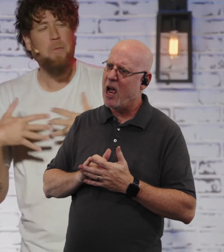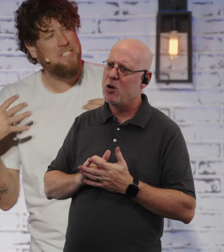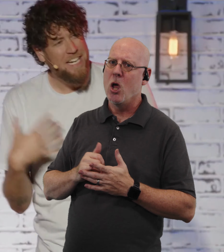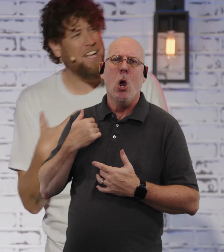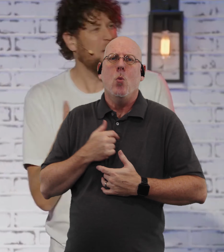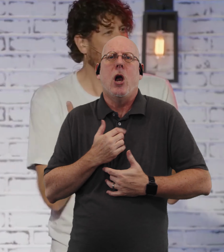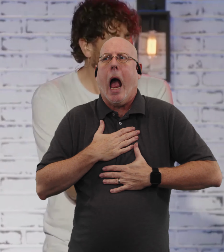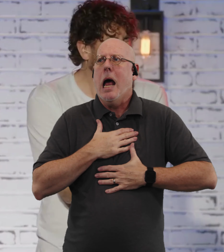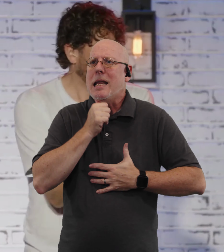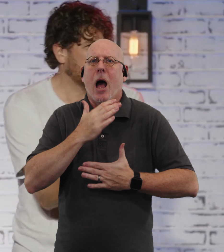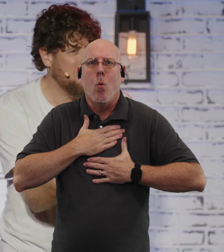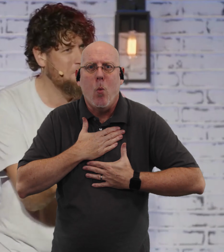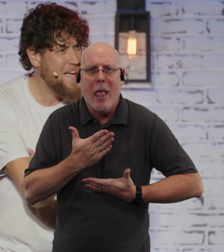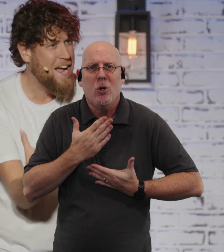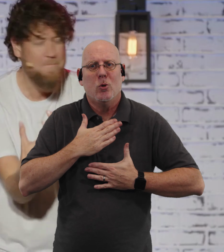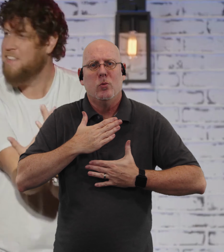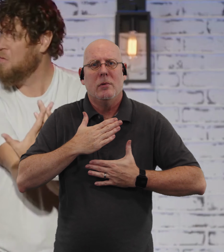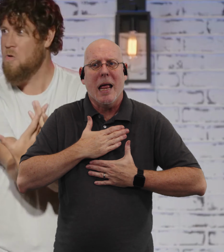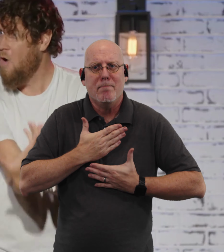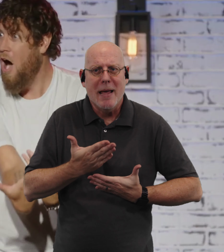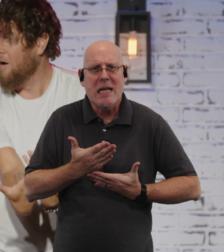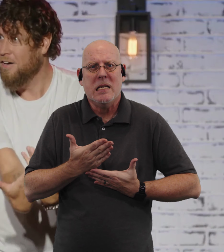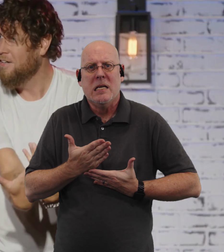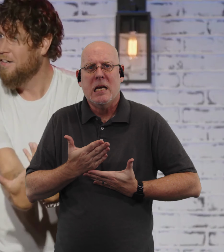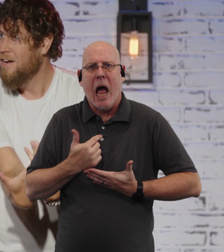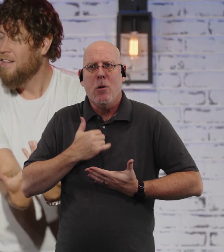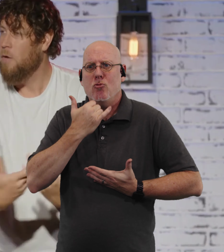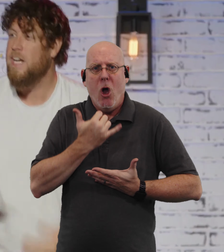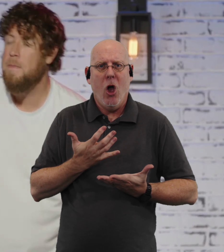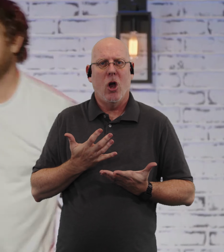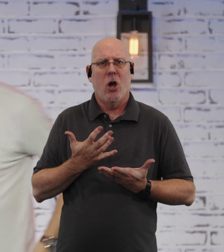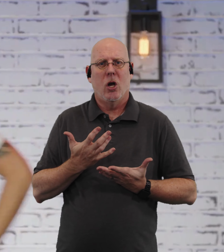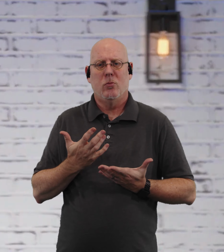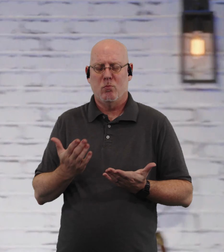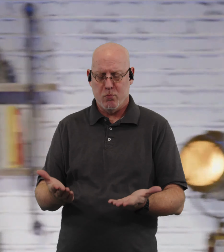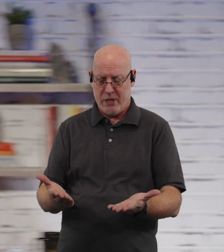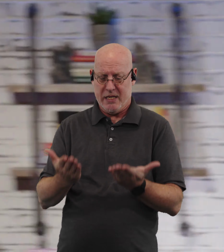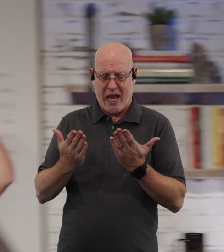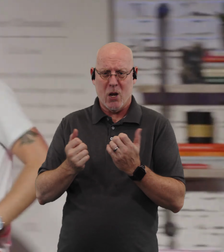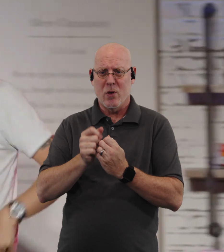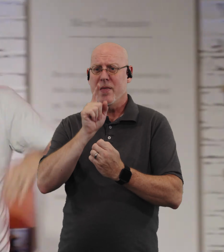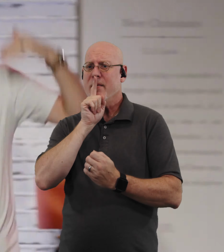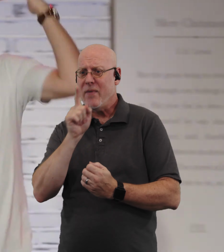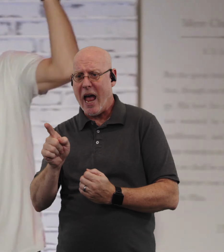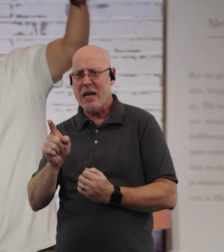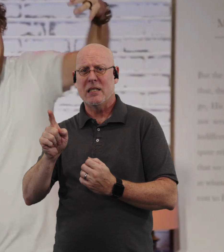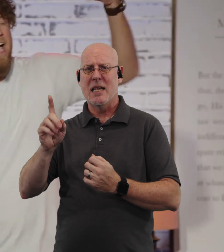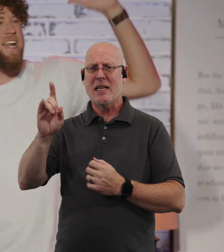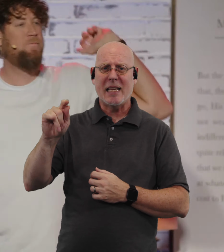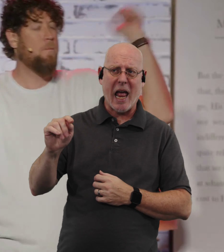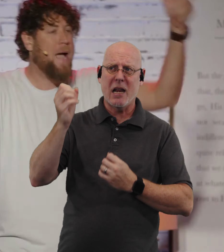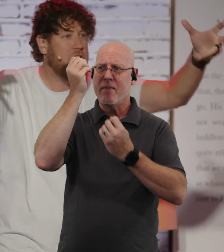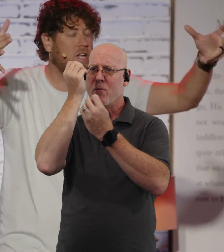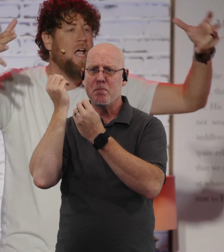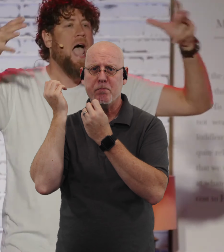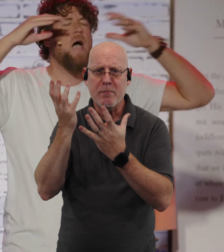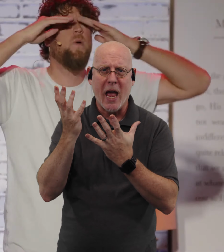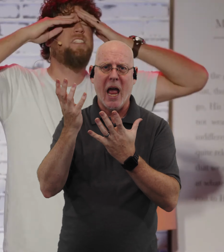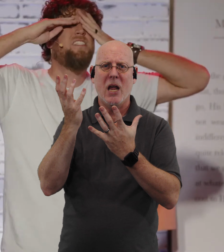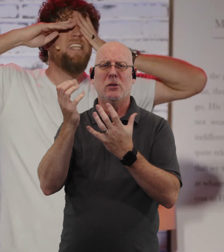how does that, like, we're just unwilling to admit that we're wrong. Like, we can be presented with facts and data and